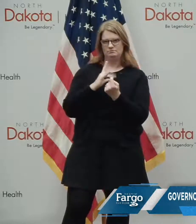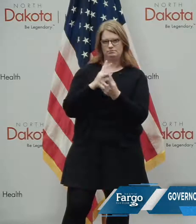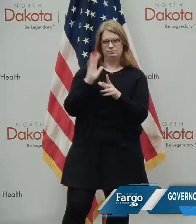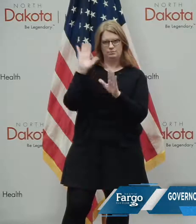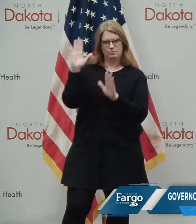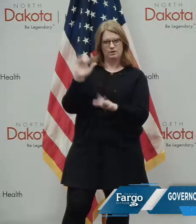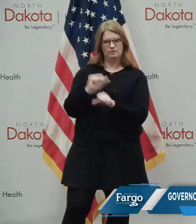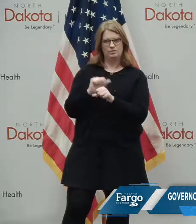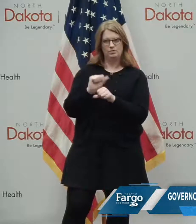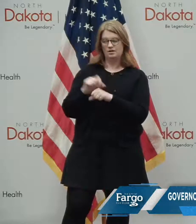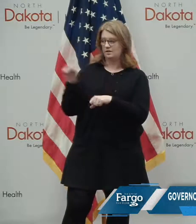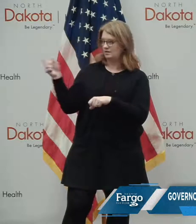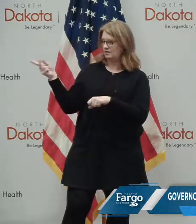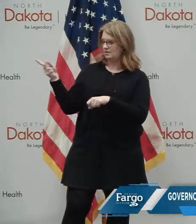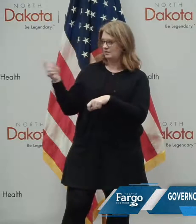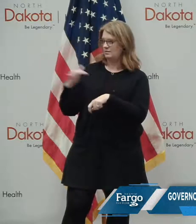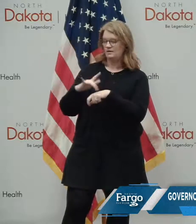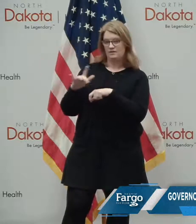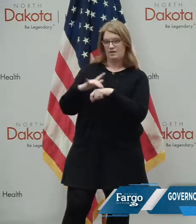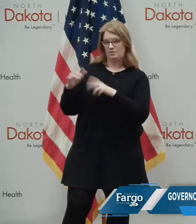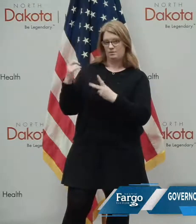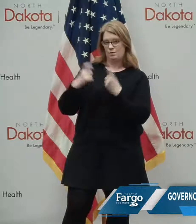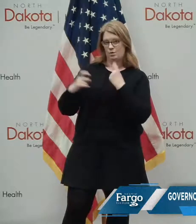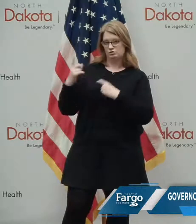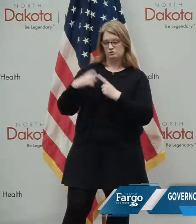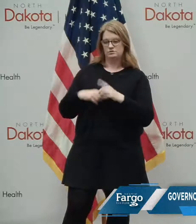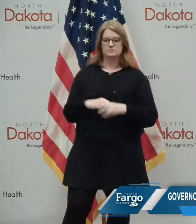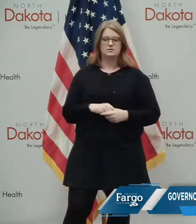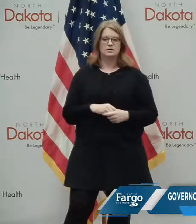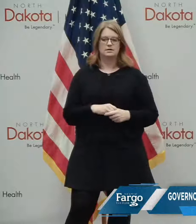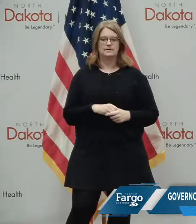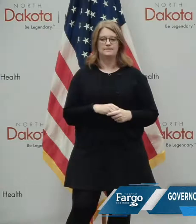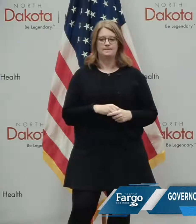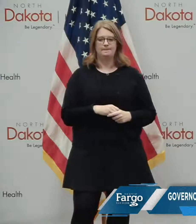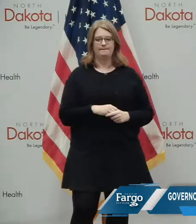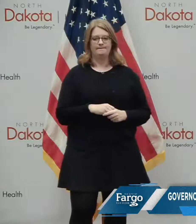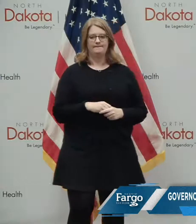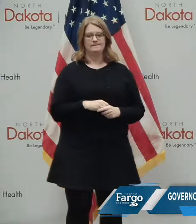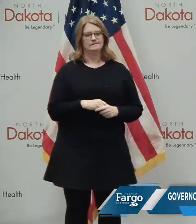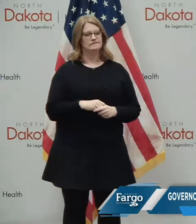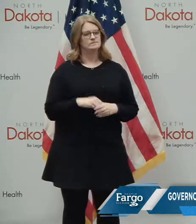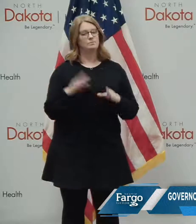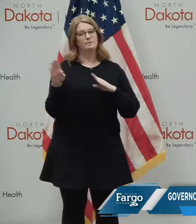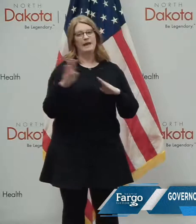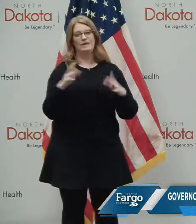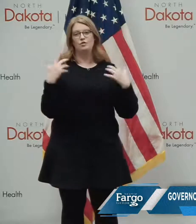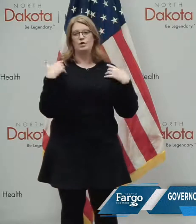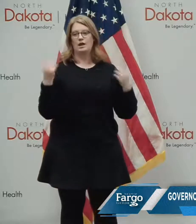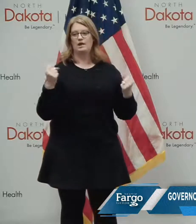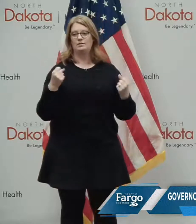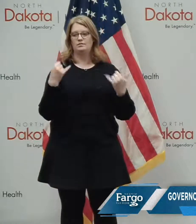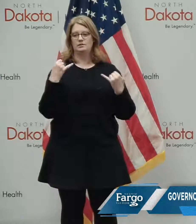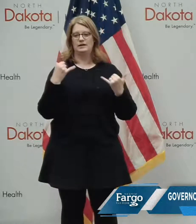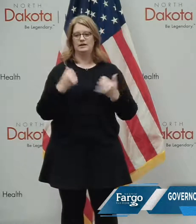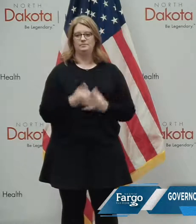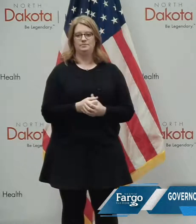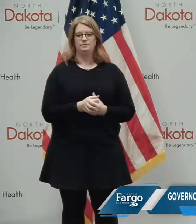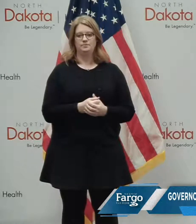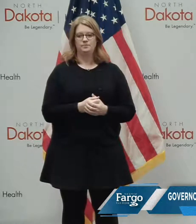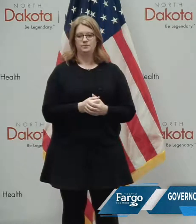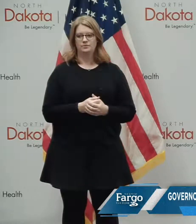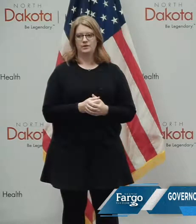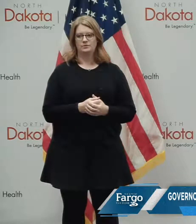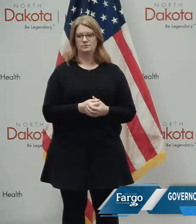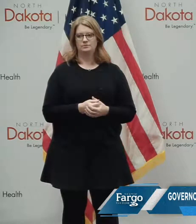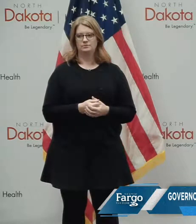be available for questions afterwards. The behavioral health update for today.